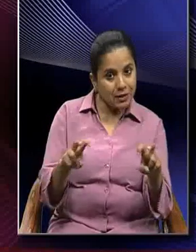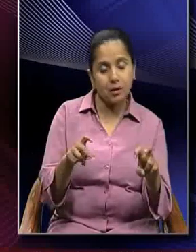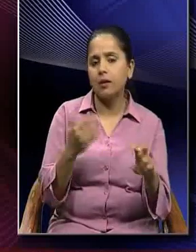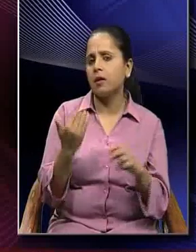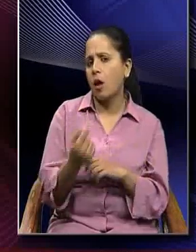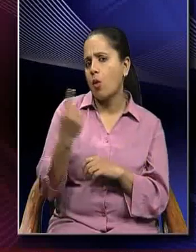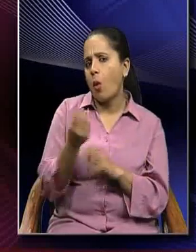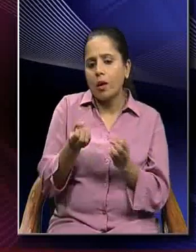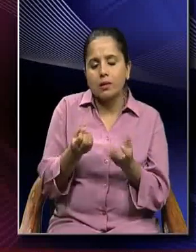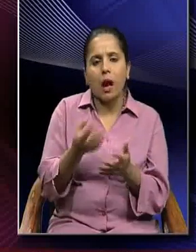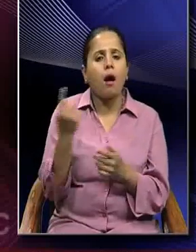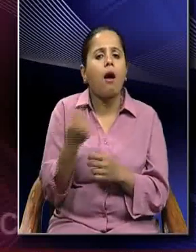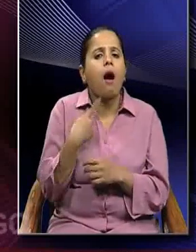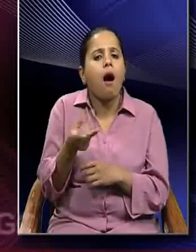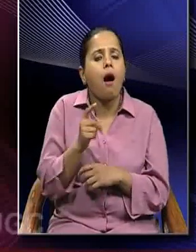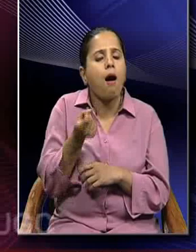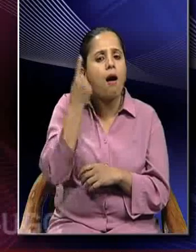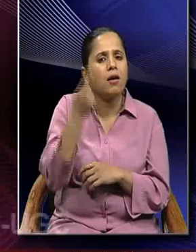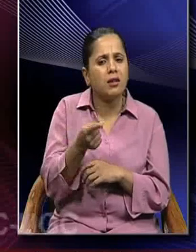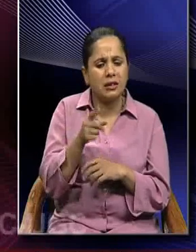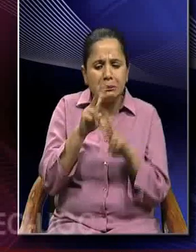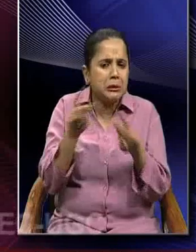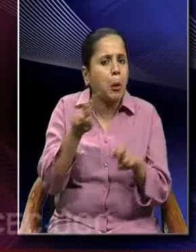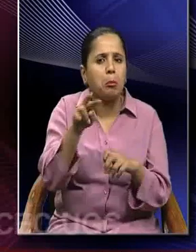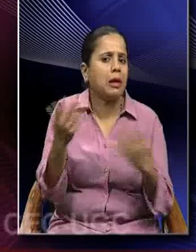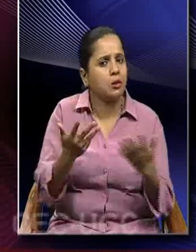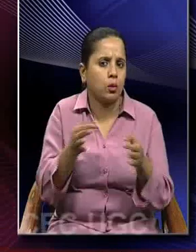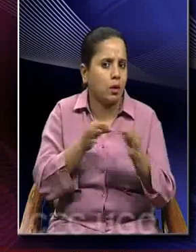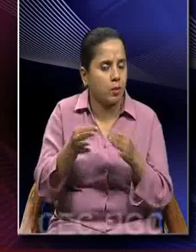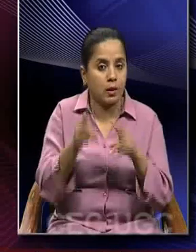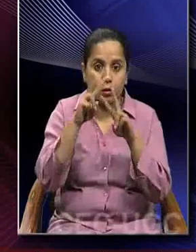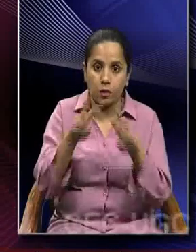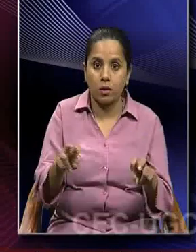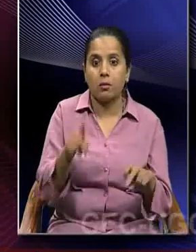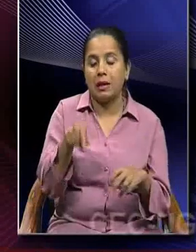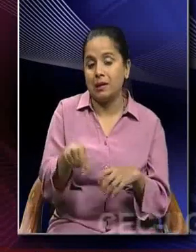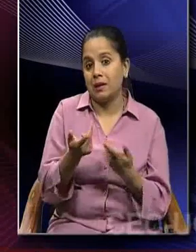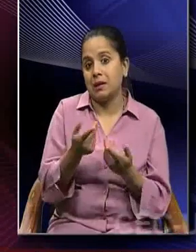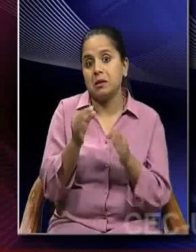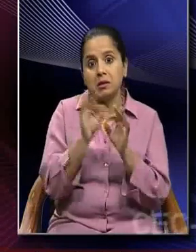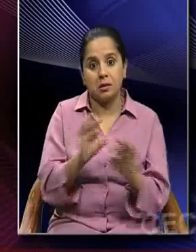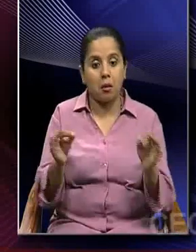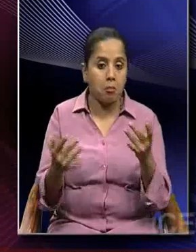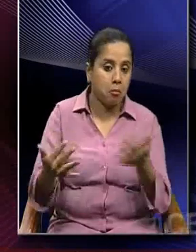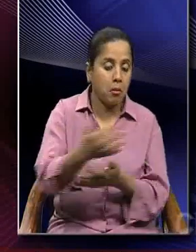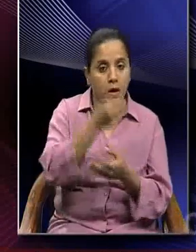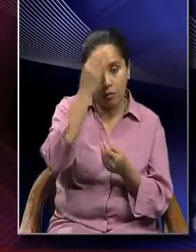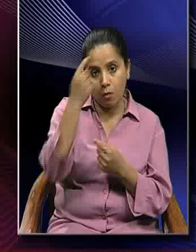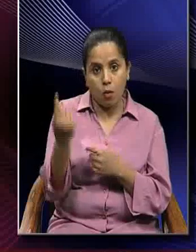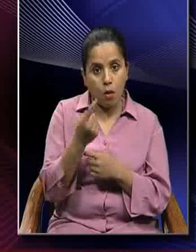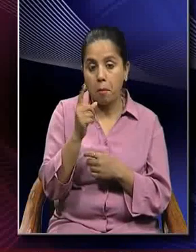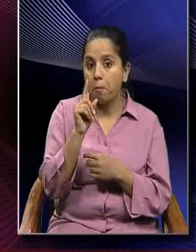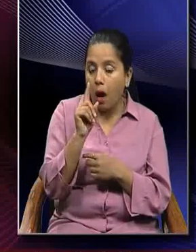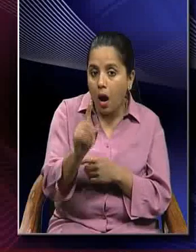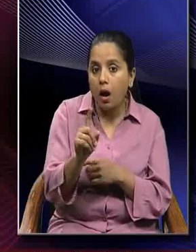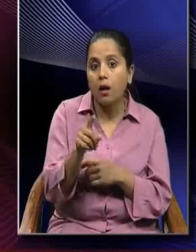just begin by again understanding what is research. Research is not simply the gathering of information, but